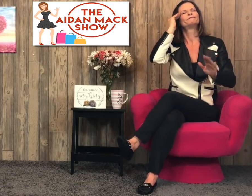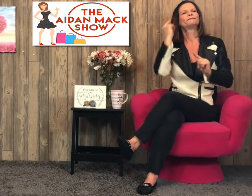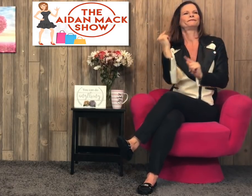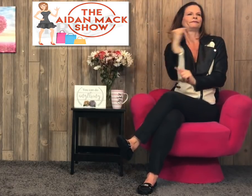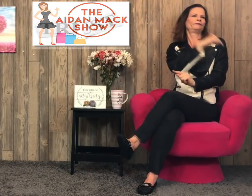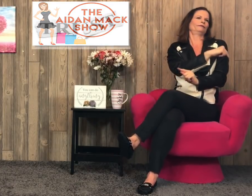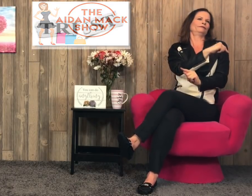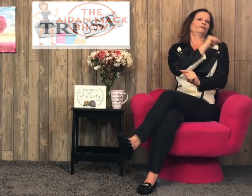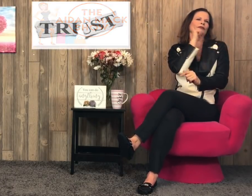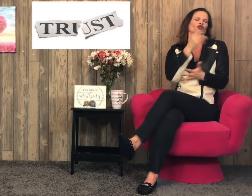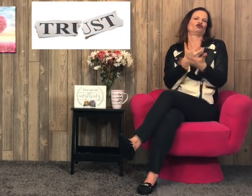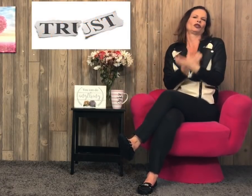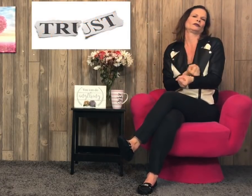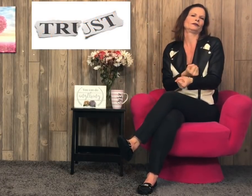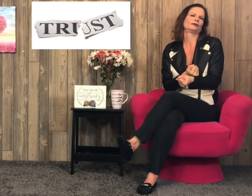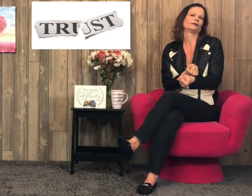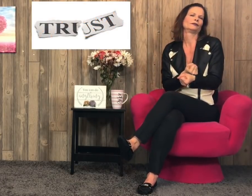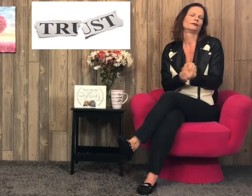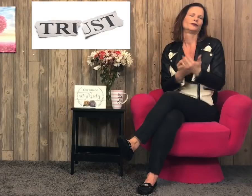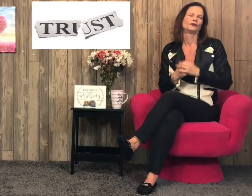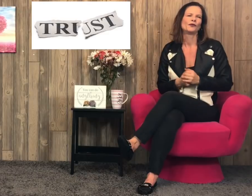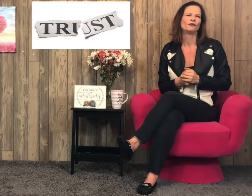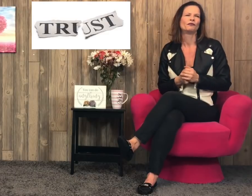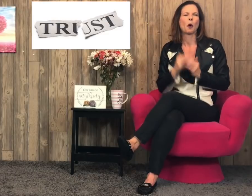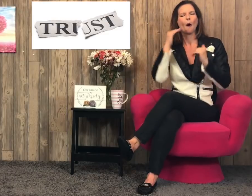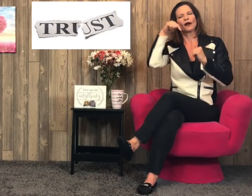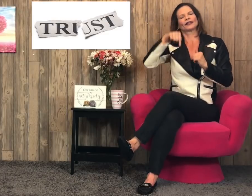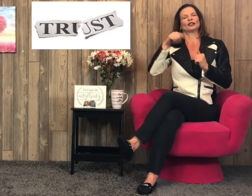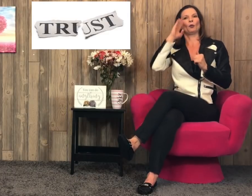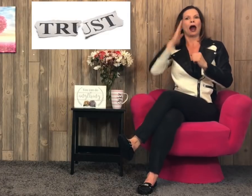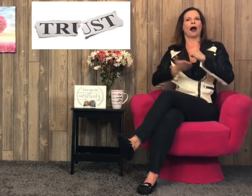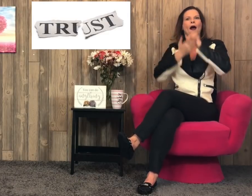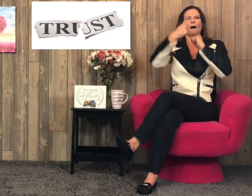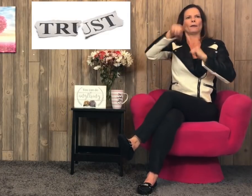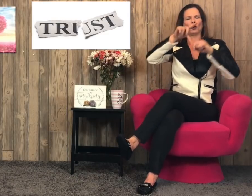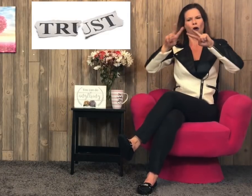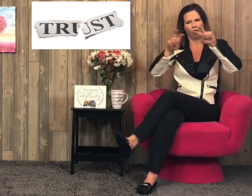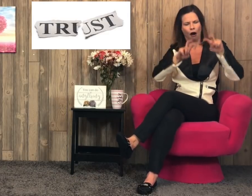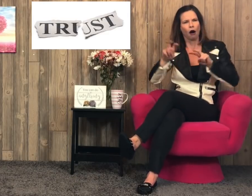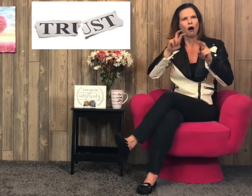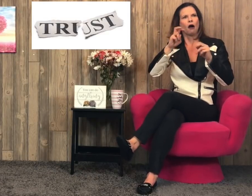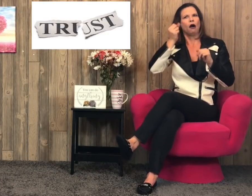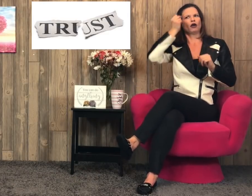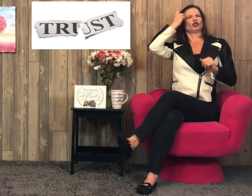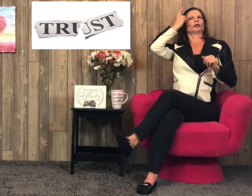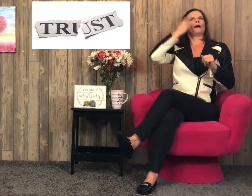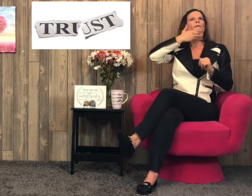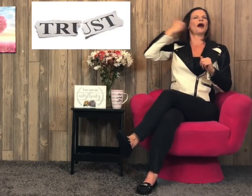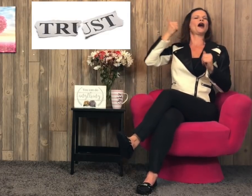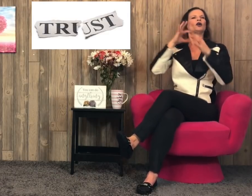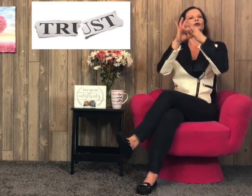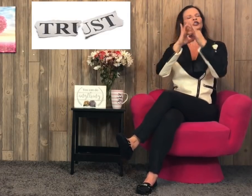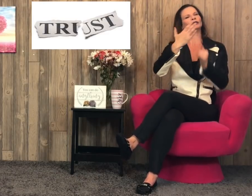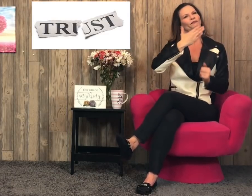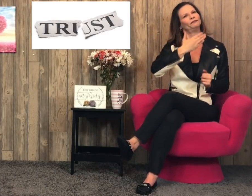always comes down to not having that trust. I hope this helps you all look and understand relationships